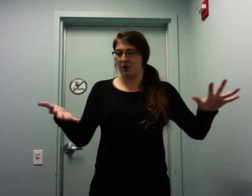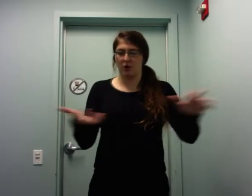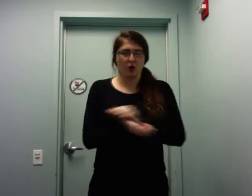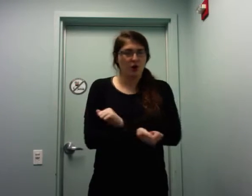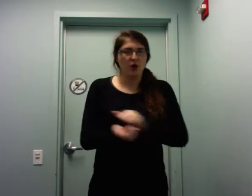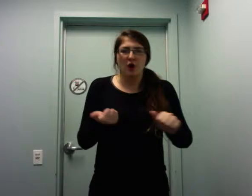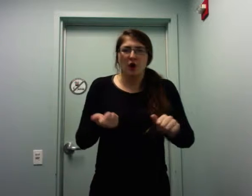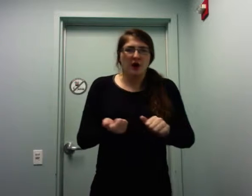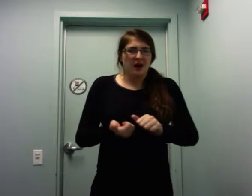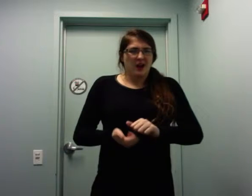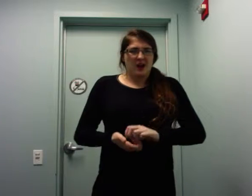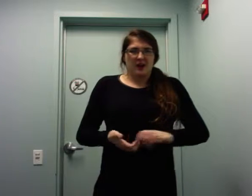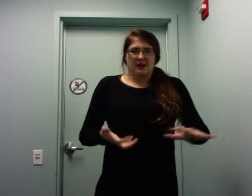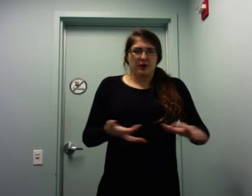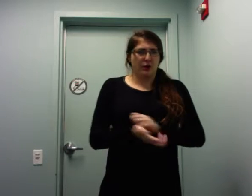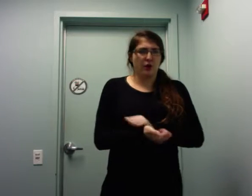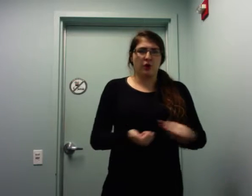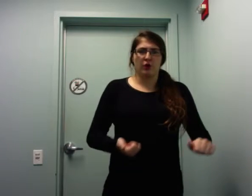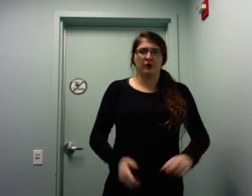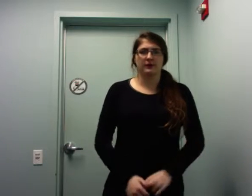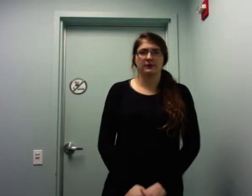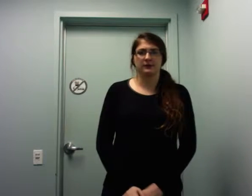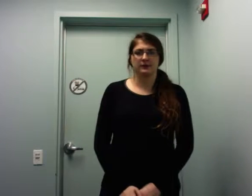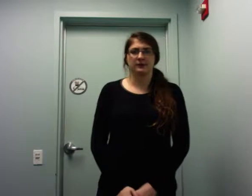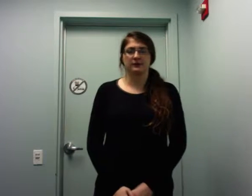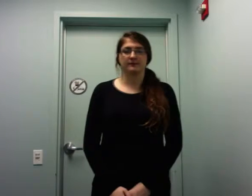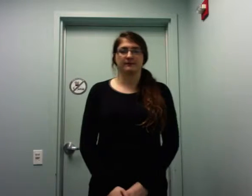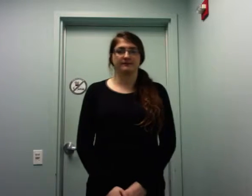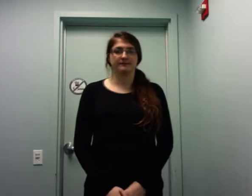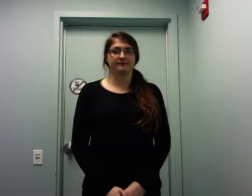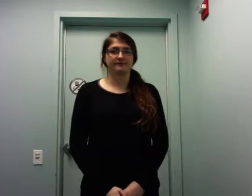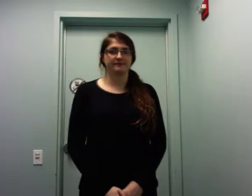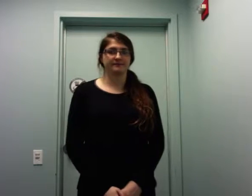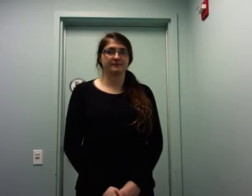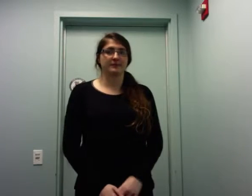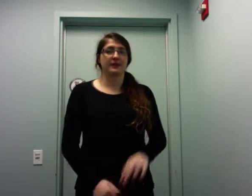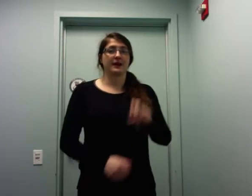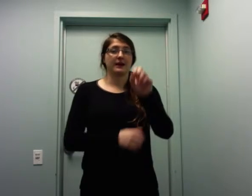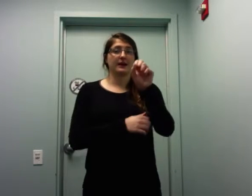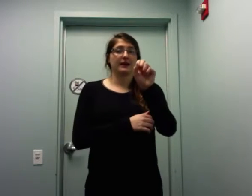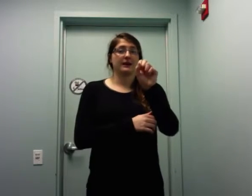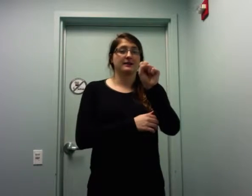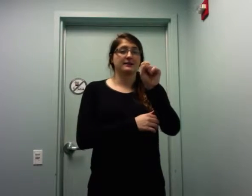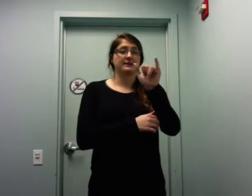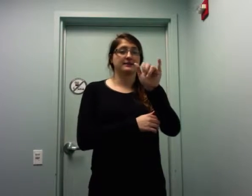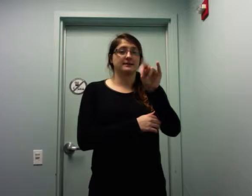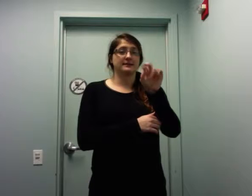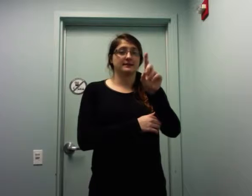infection. The third word is syndrome, and again, it is the most important. AIDS